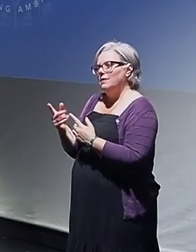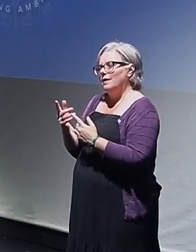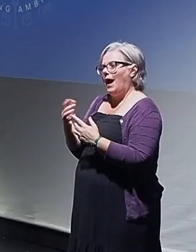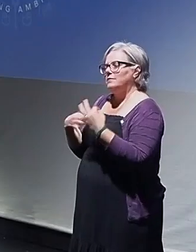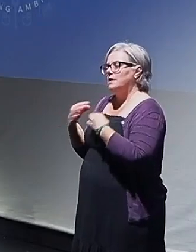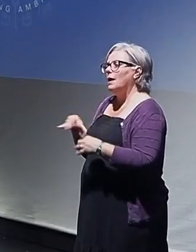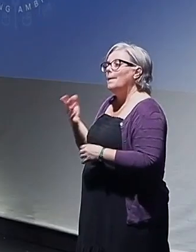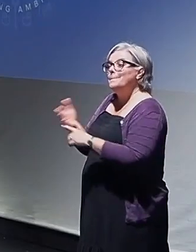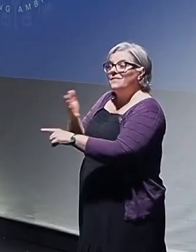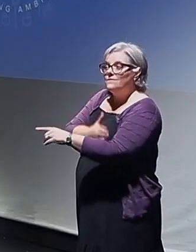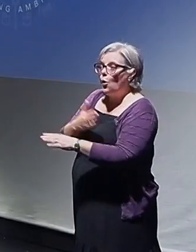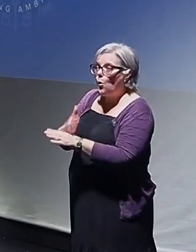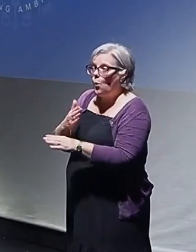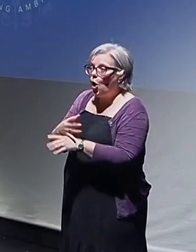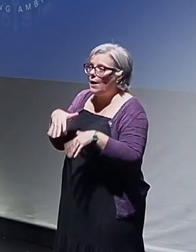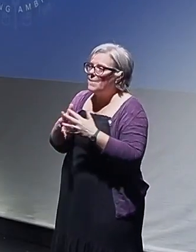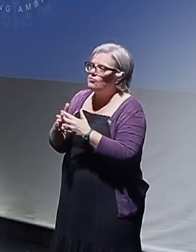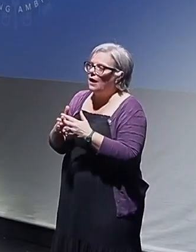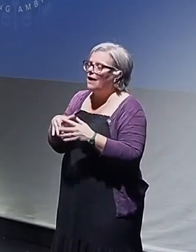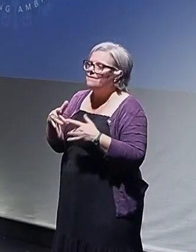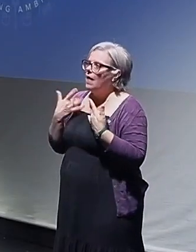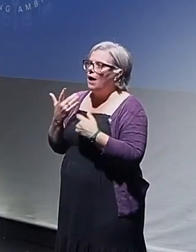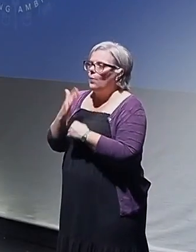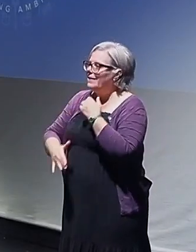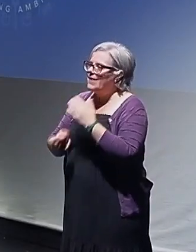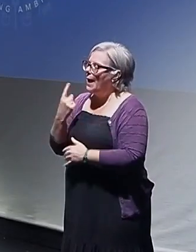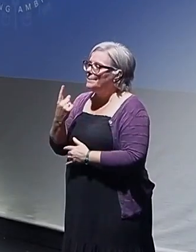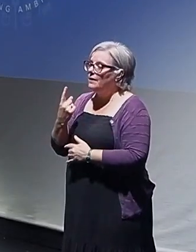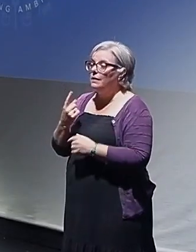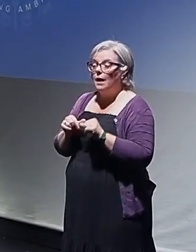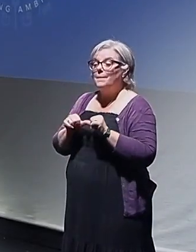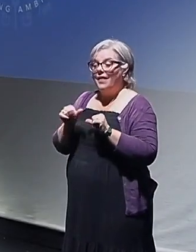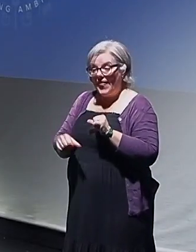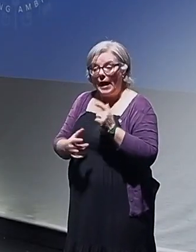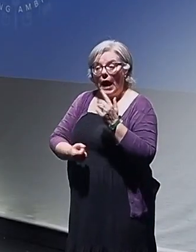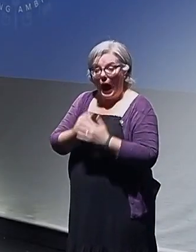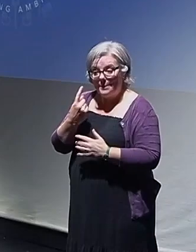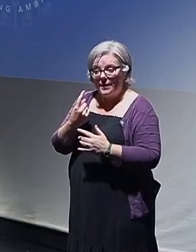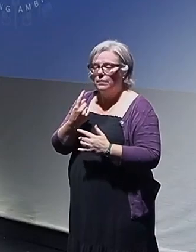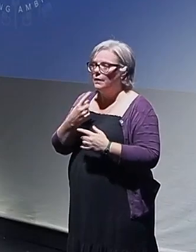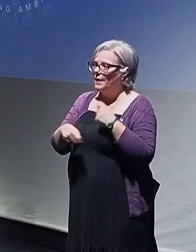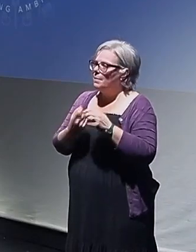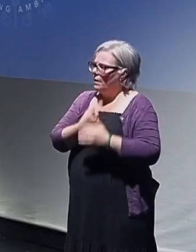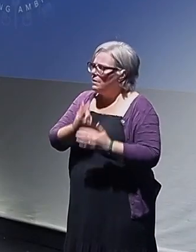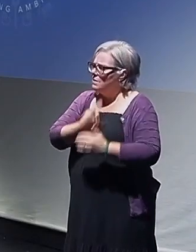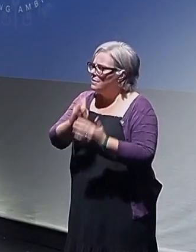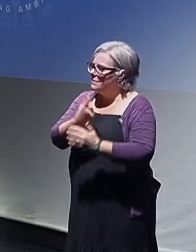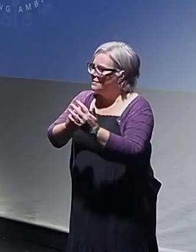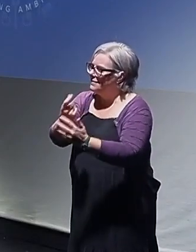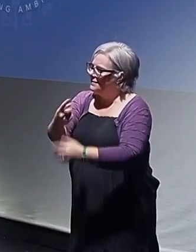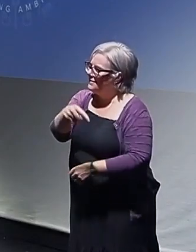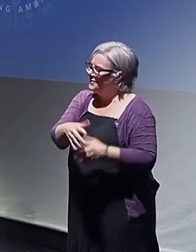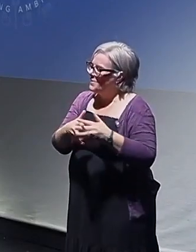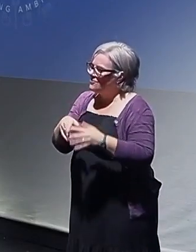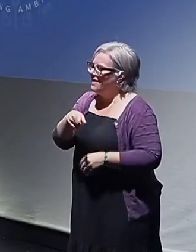in America, it felt like it was never going to happen. And then once it happened, it then continued to happen. That